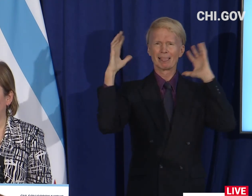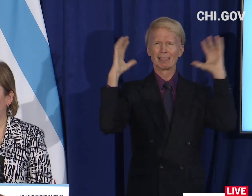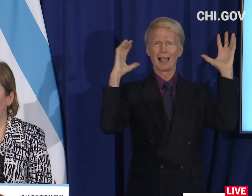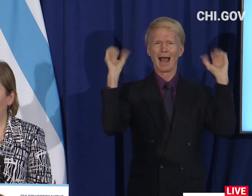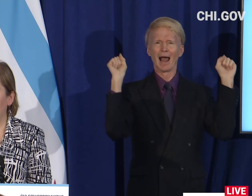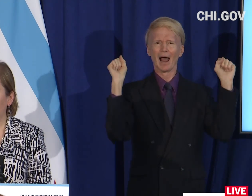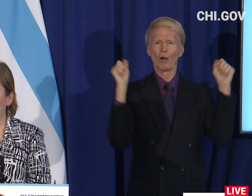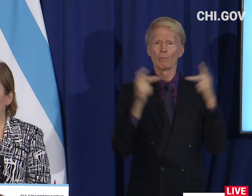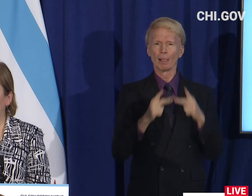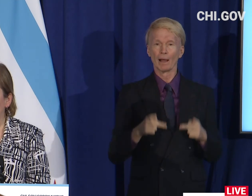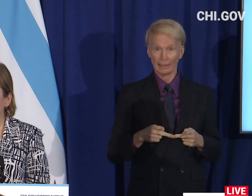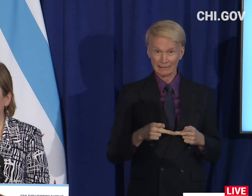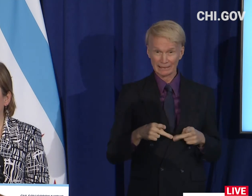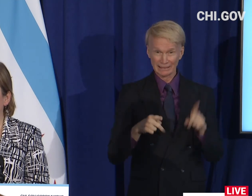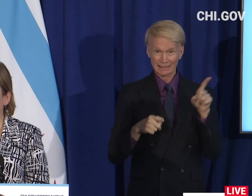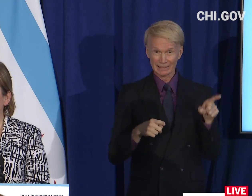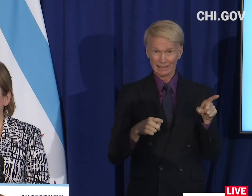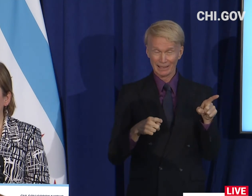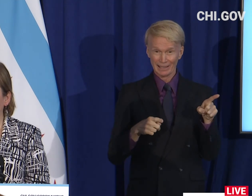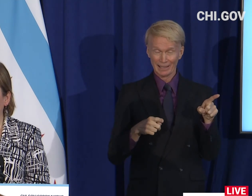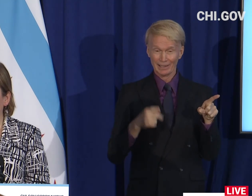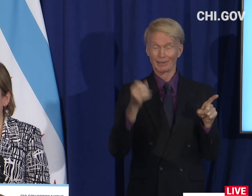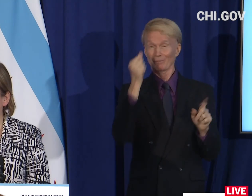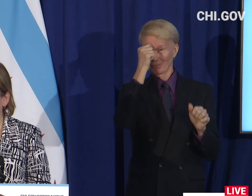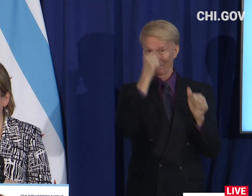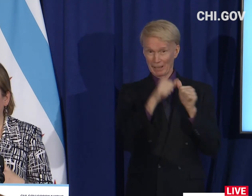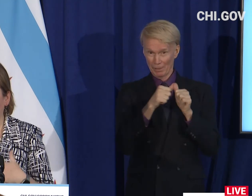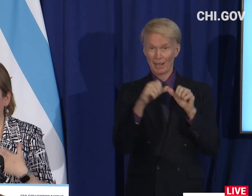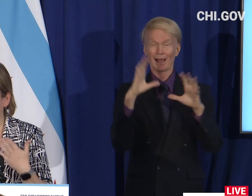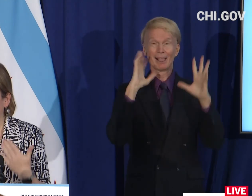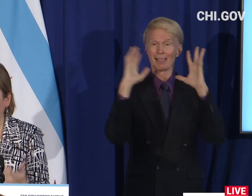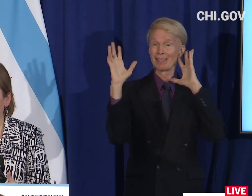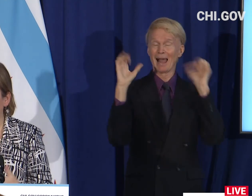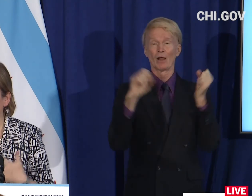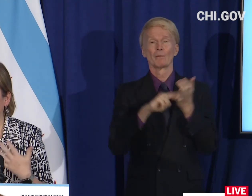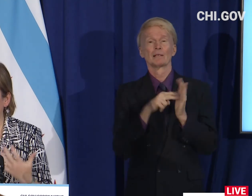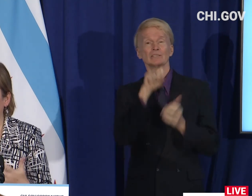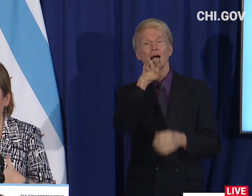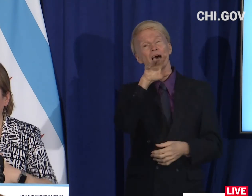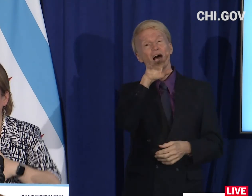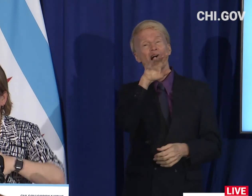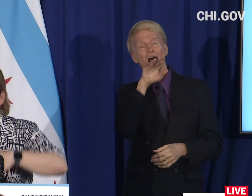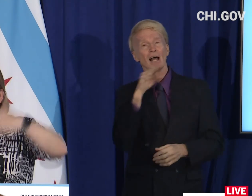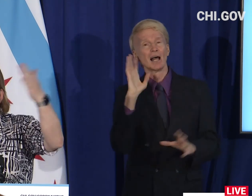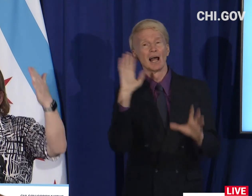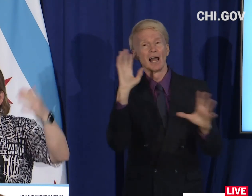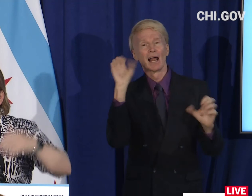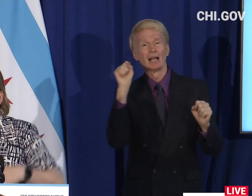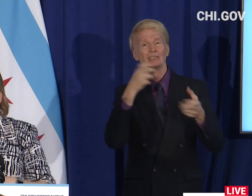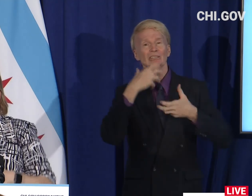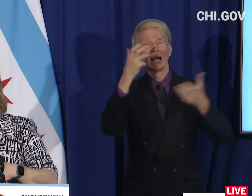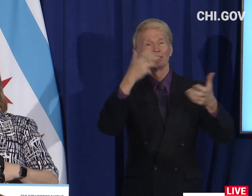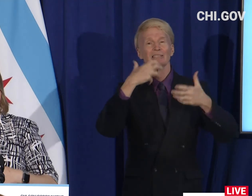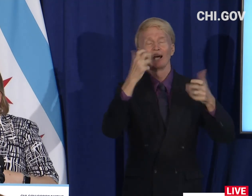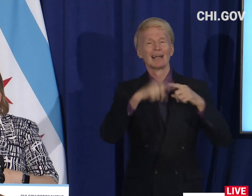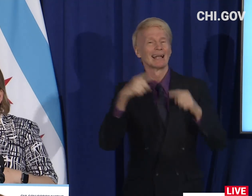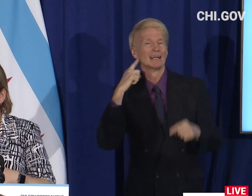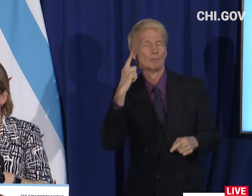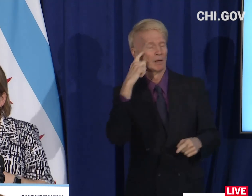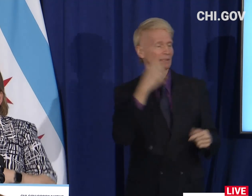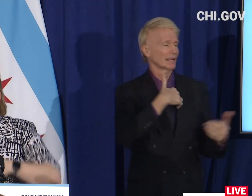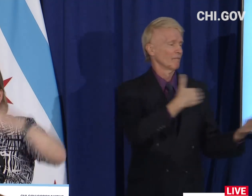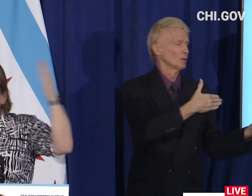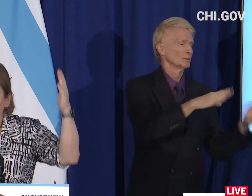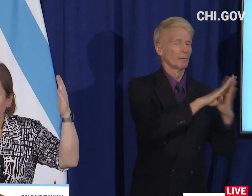time in. And we know, just as locations where people are shouting or